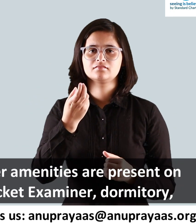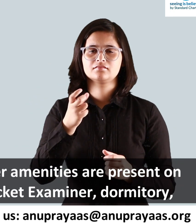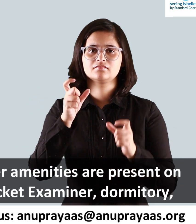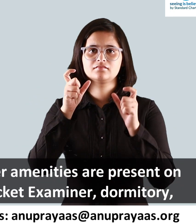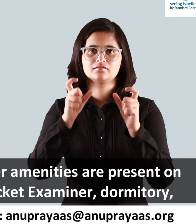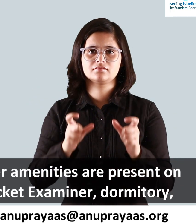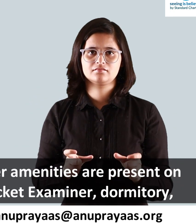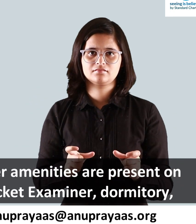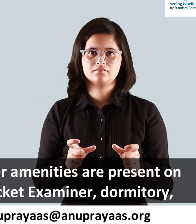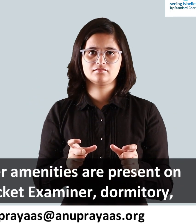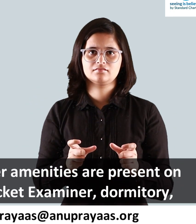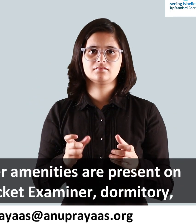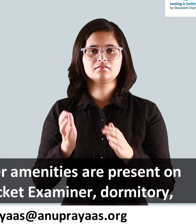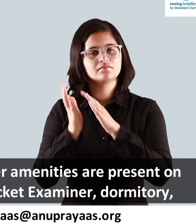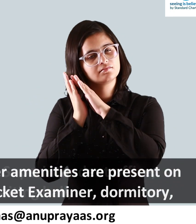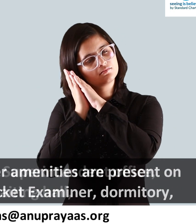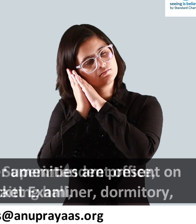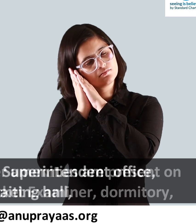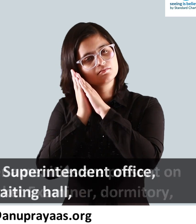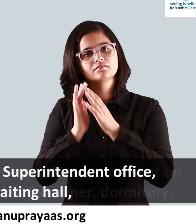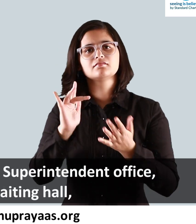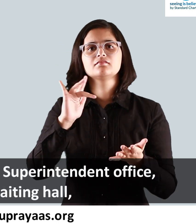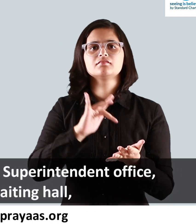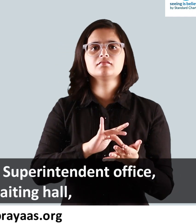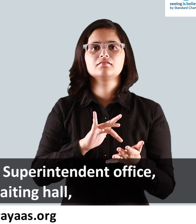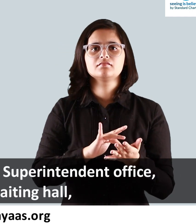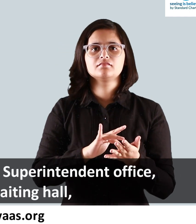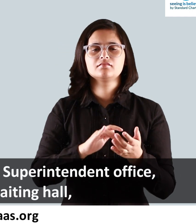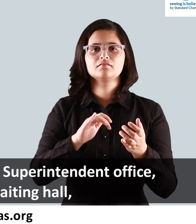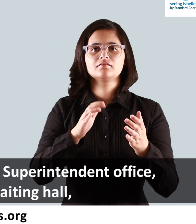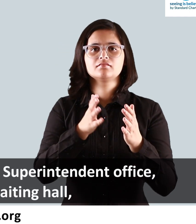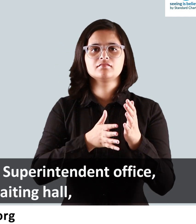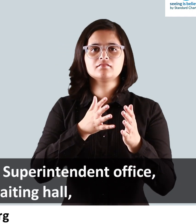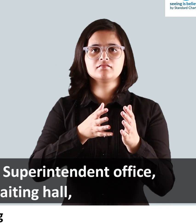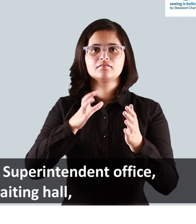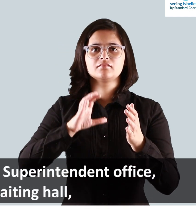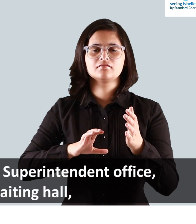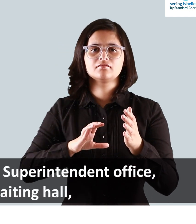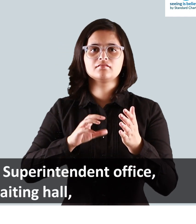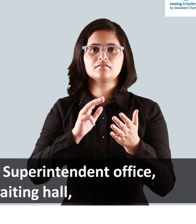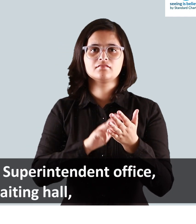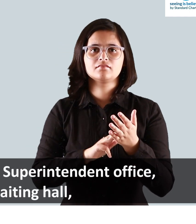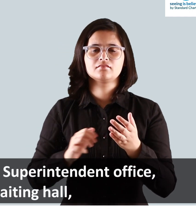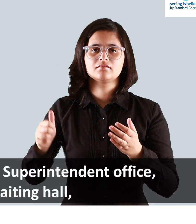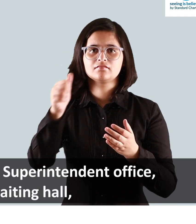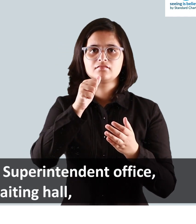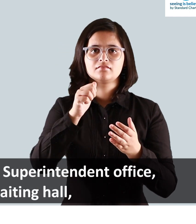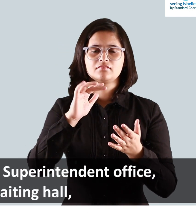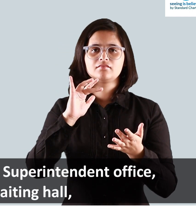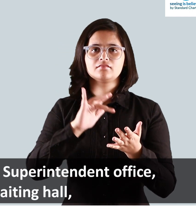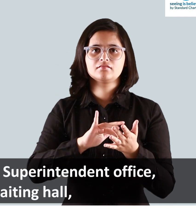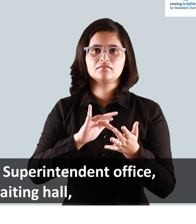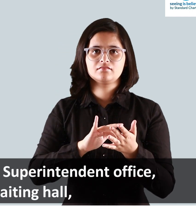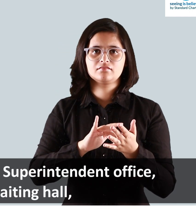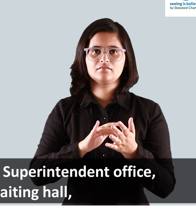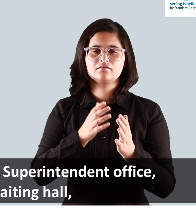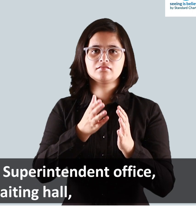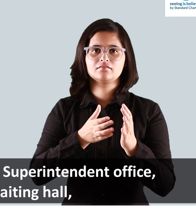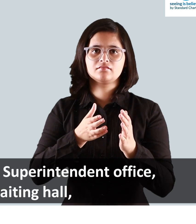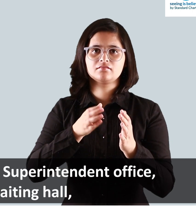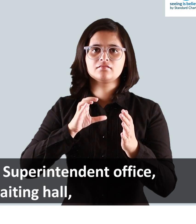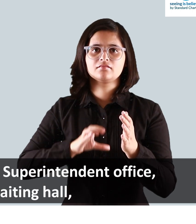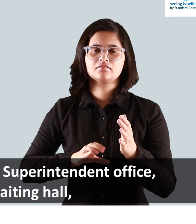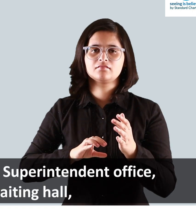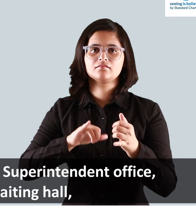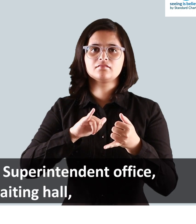Ticket Examiner, Dormitory, Station Master, Station Superintendent Office, First Class